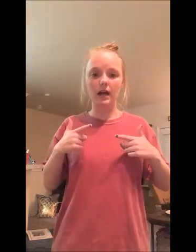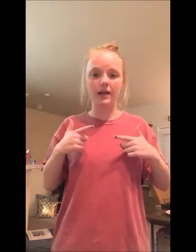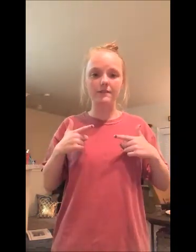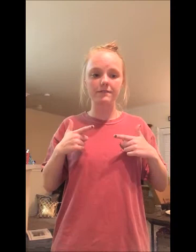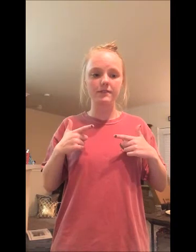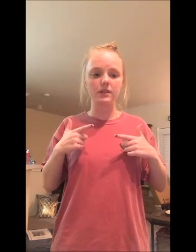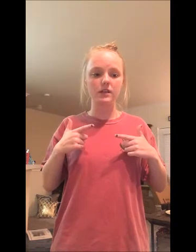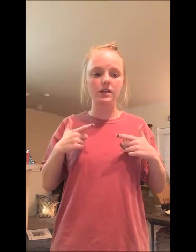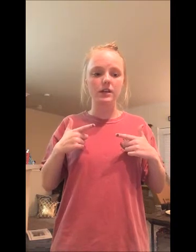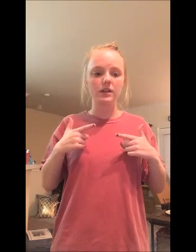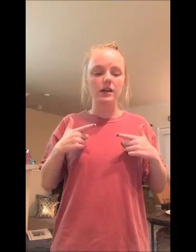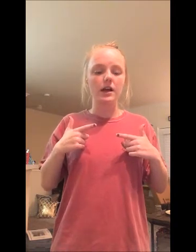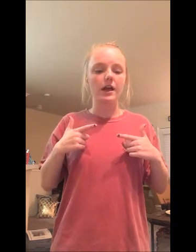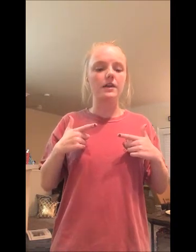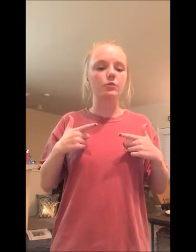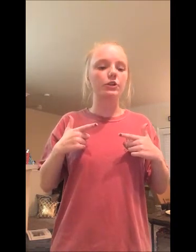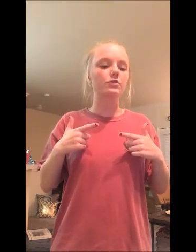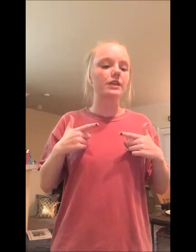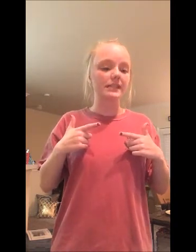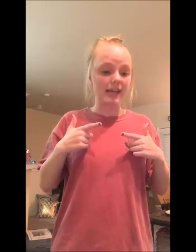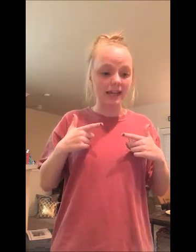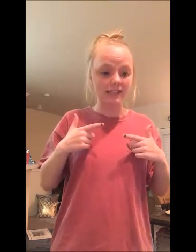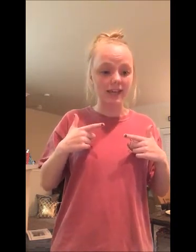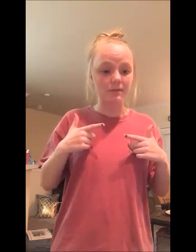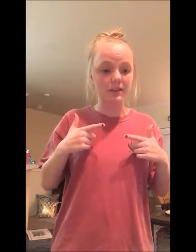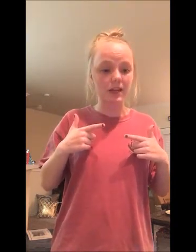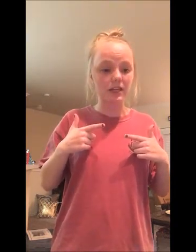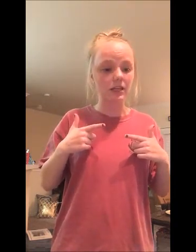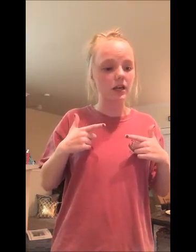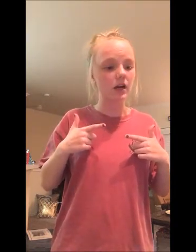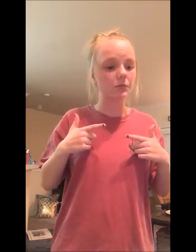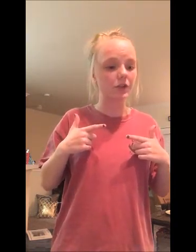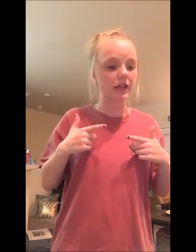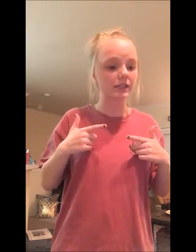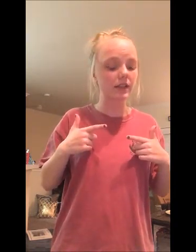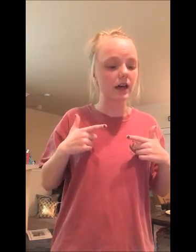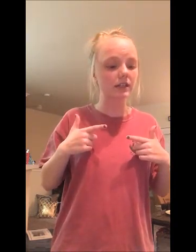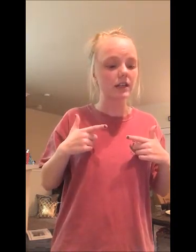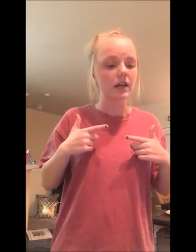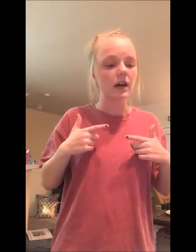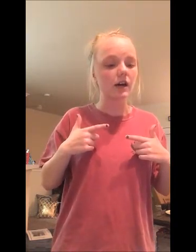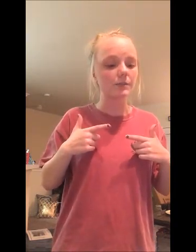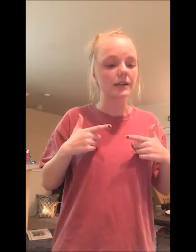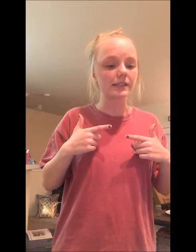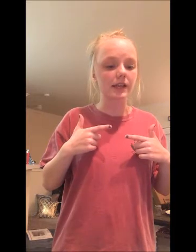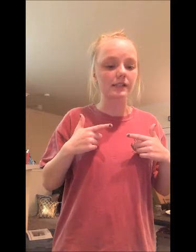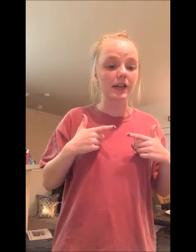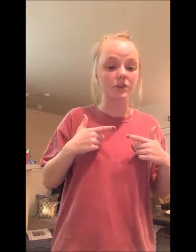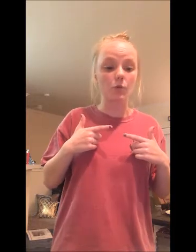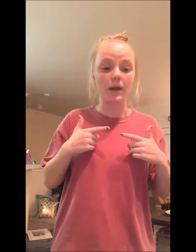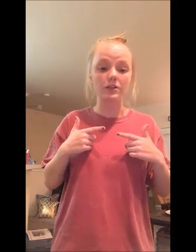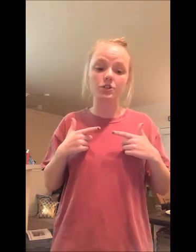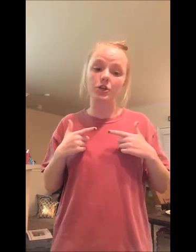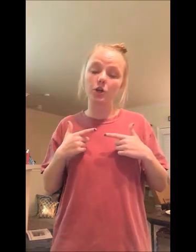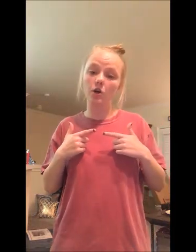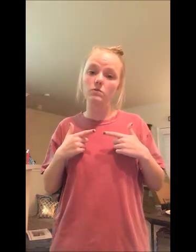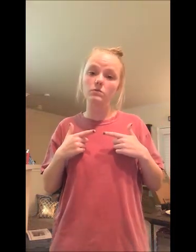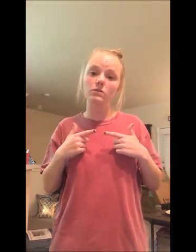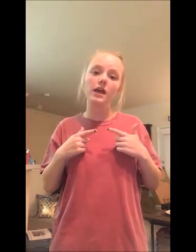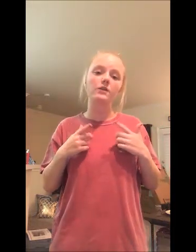life, and then we're going to do the exact same thing for the next line. He says, and the way it should go, and